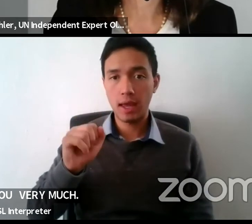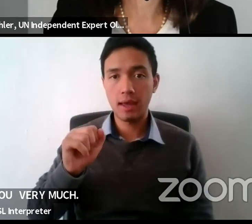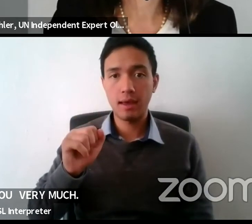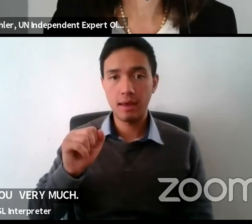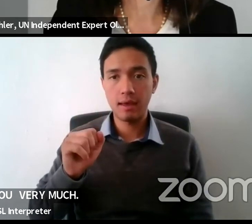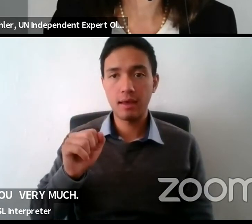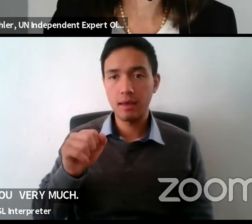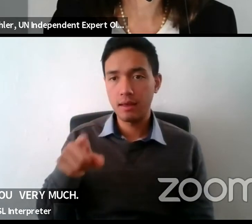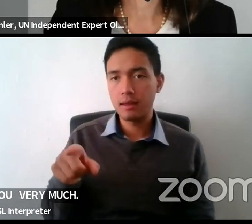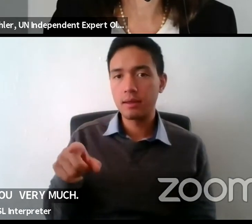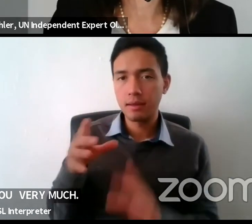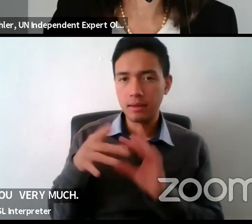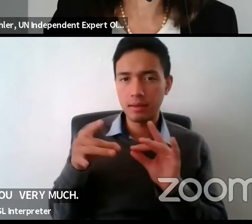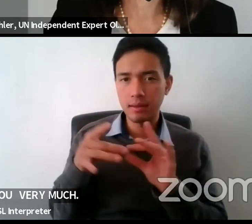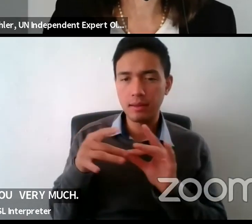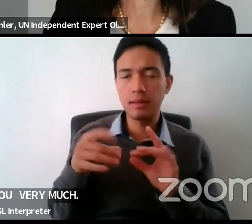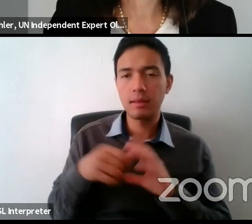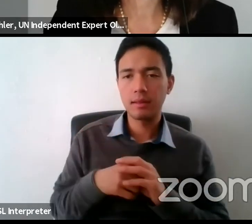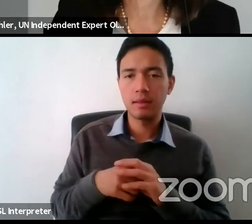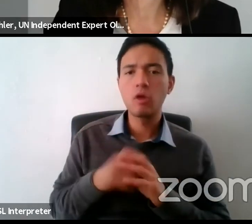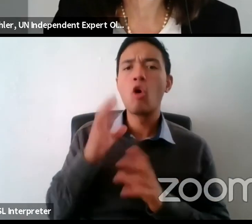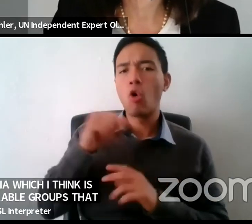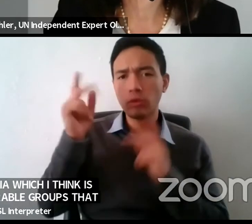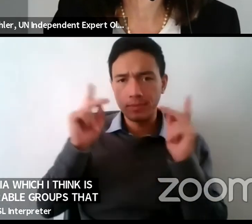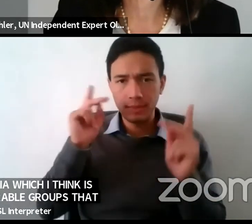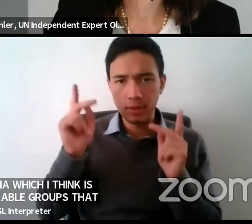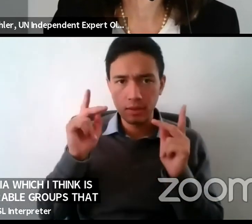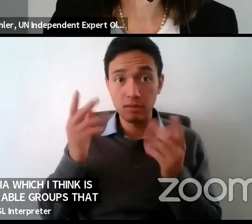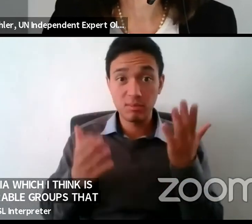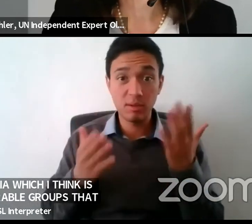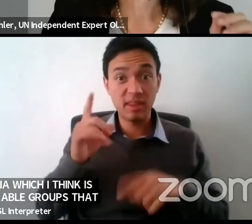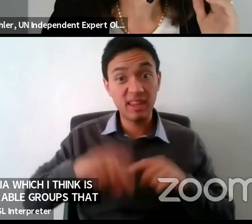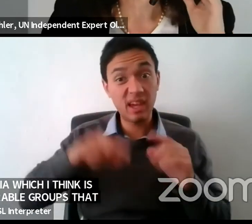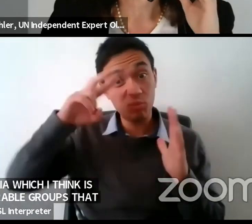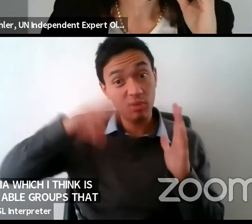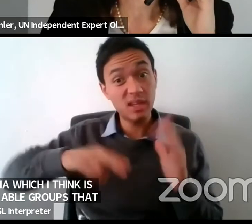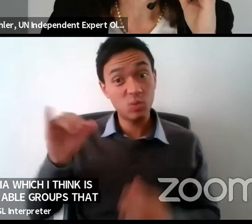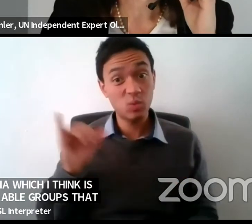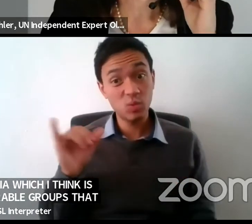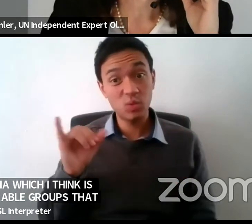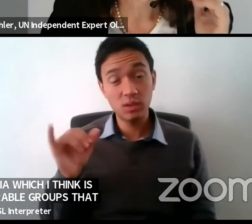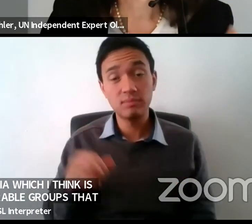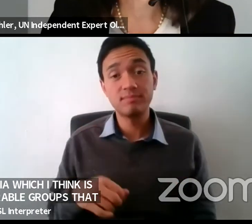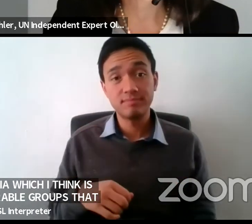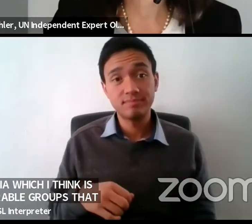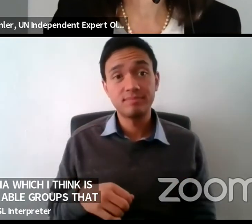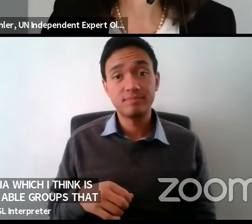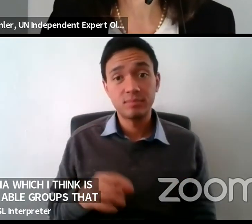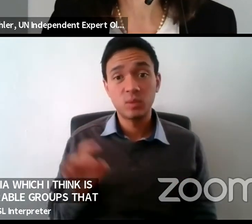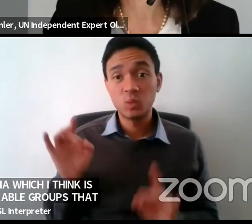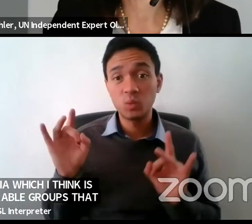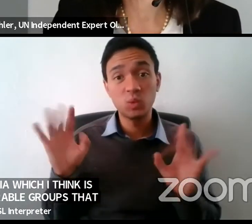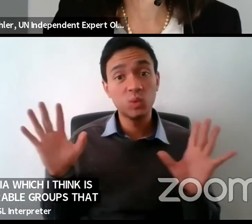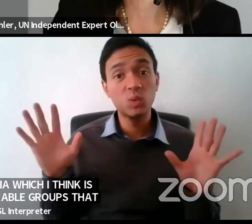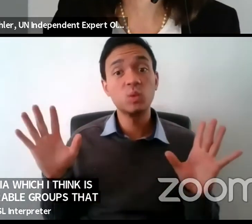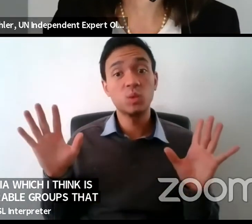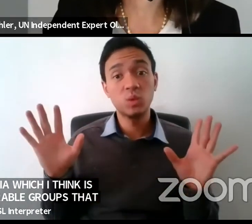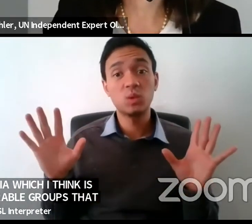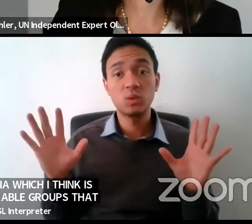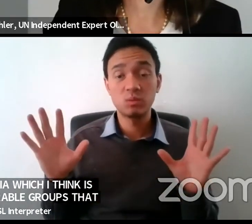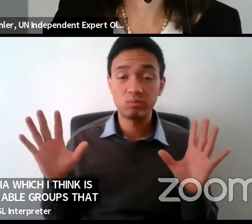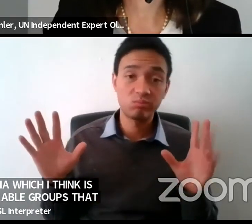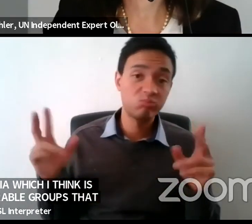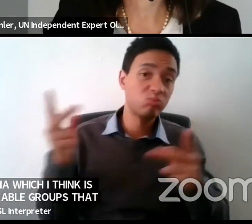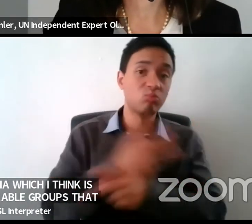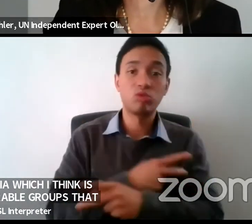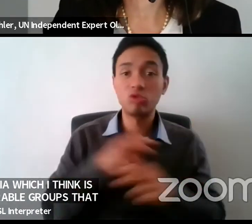vulnerable groups, which is older persons who may be illiterate as well may face some additional